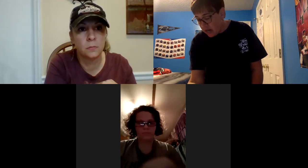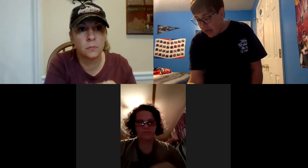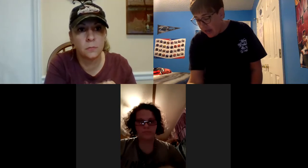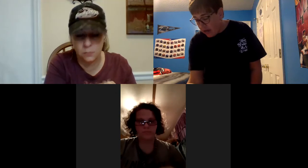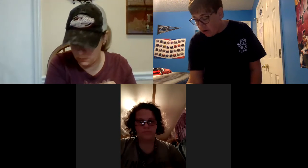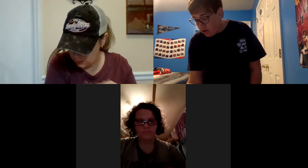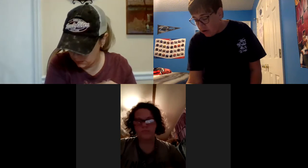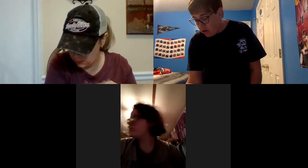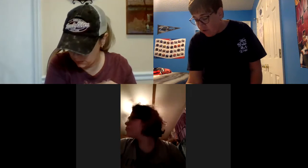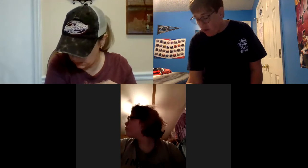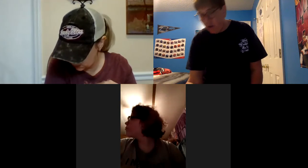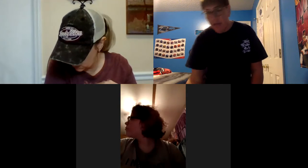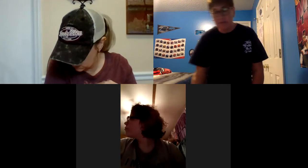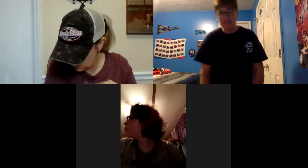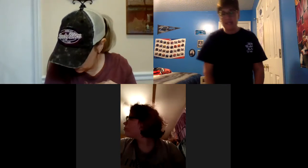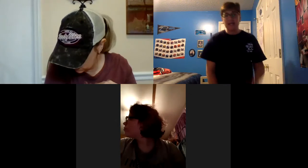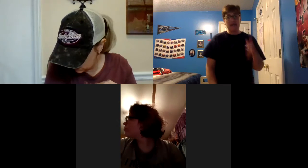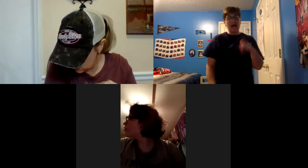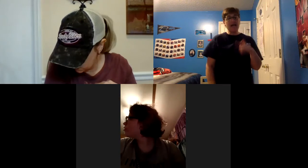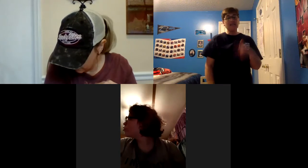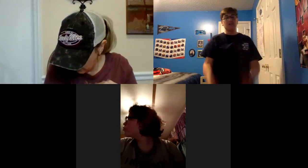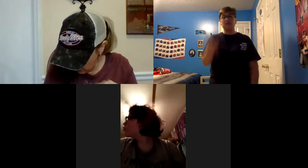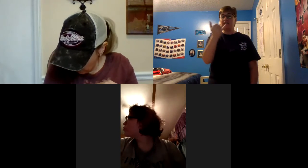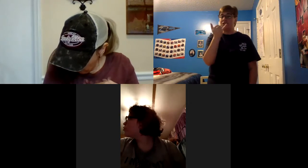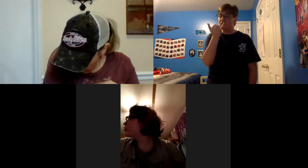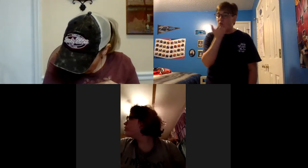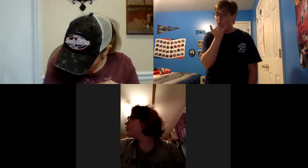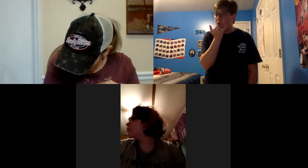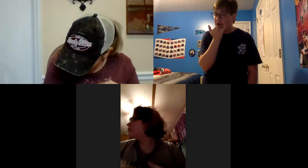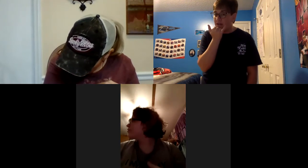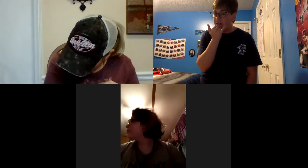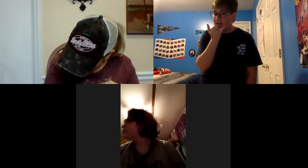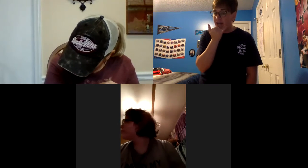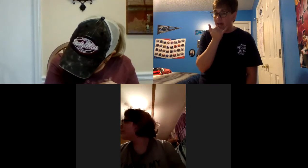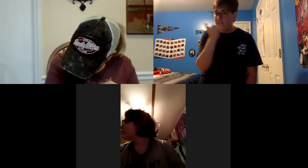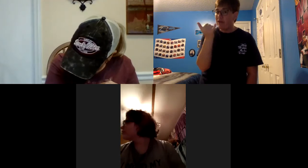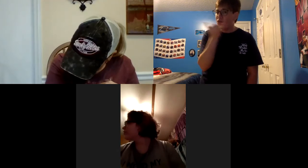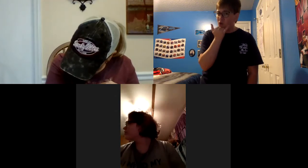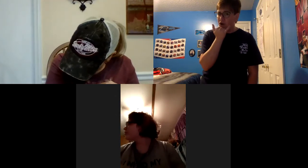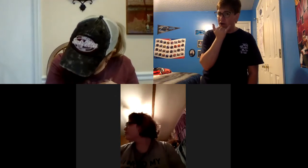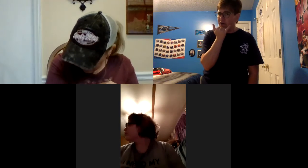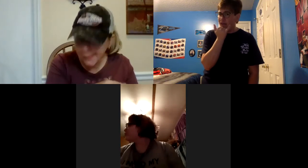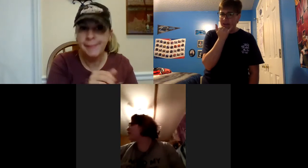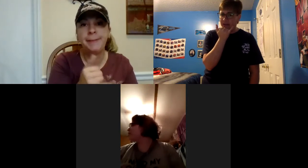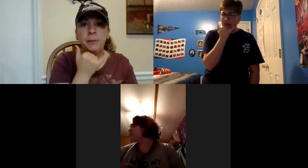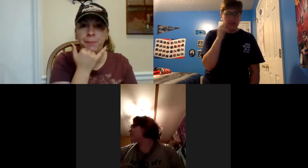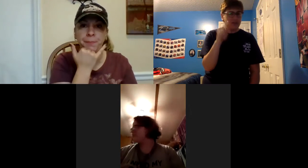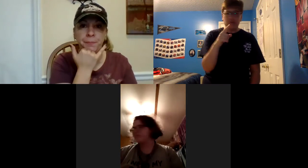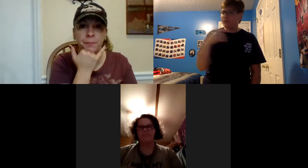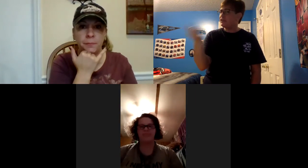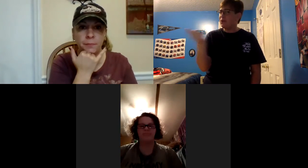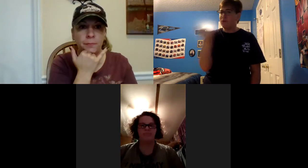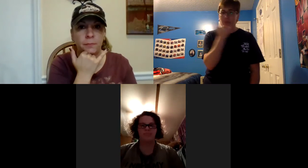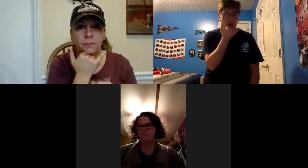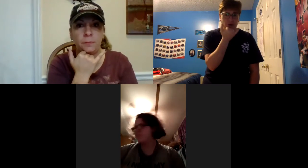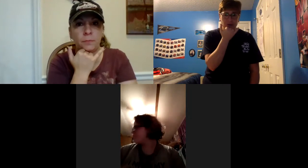wrong, error, fault, and mistake. I had learned that just one tap meant wrong. Like you're